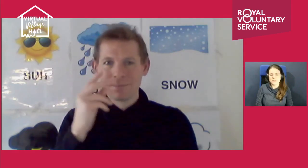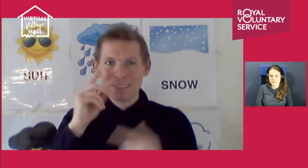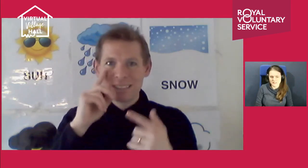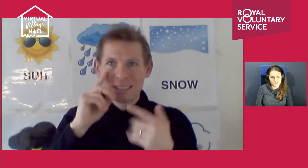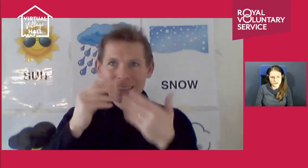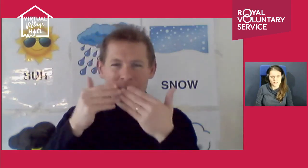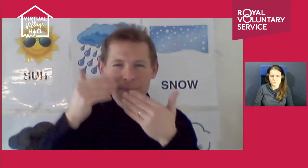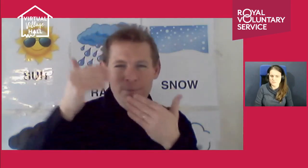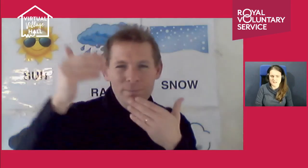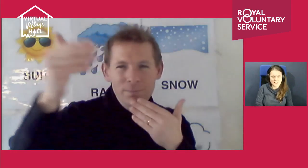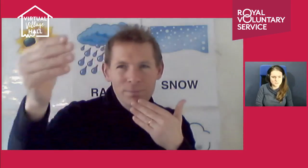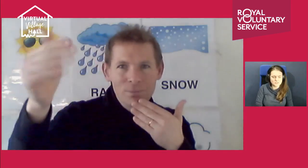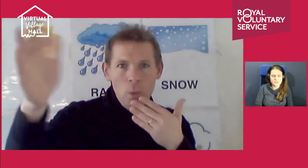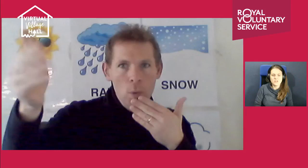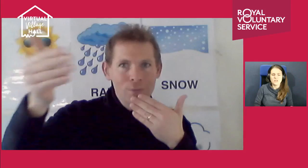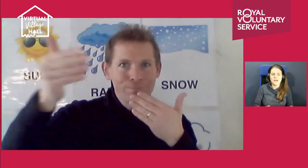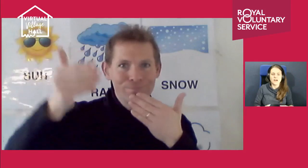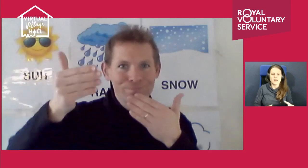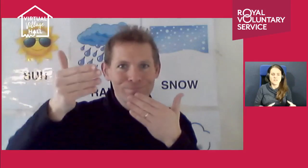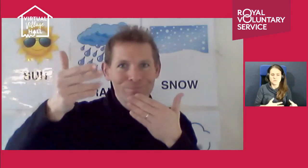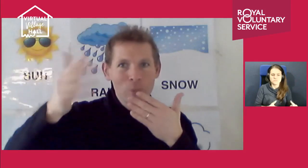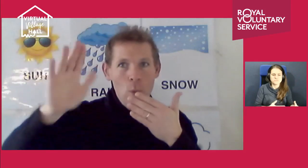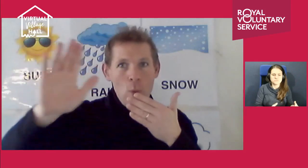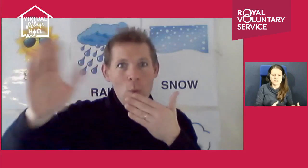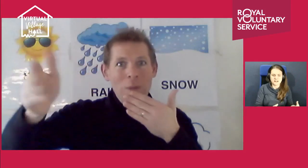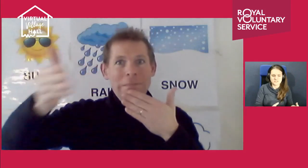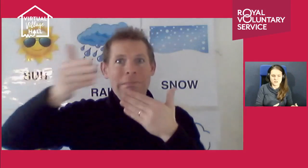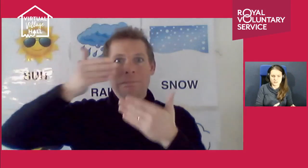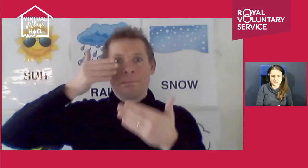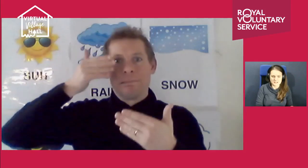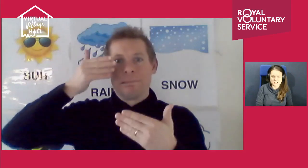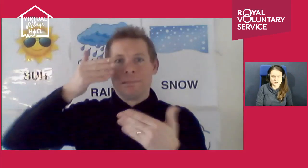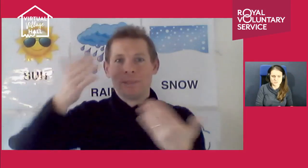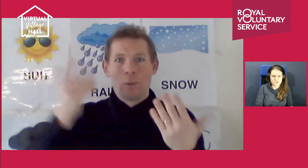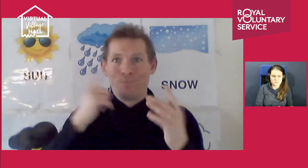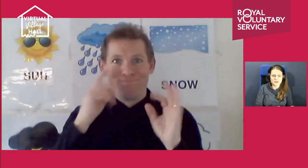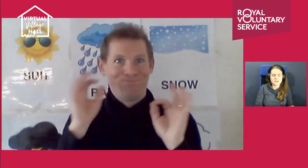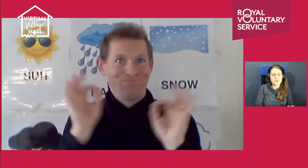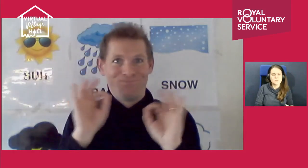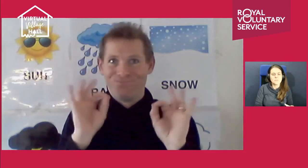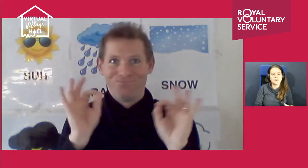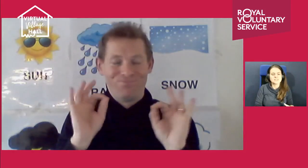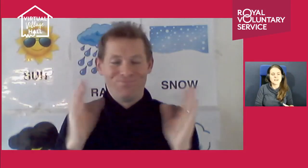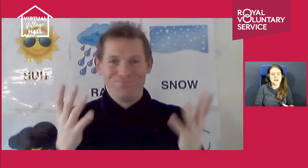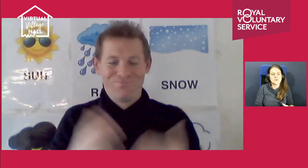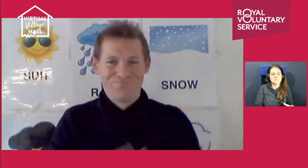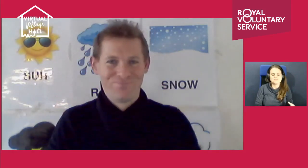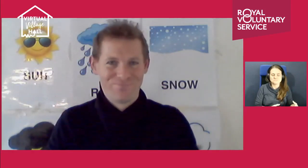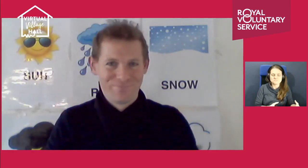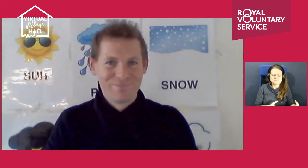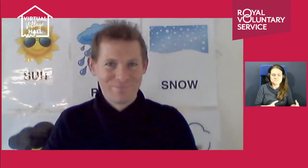got minimal hearing loss, maybe that helps. English, following English language grammar, but